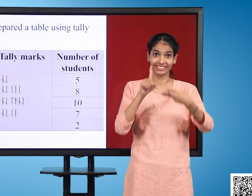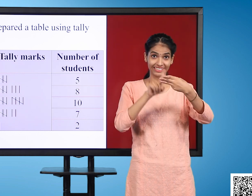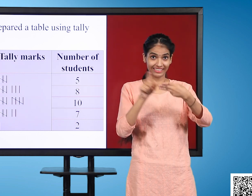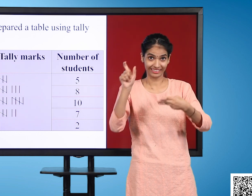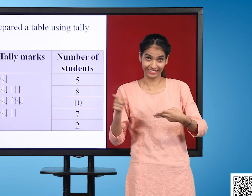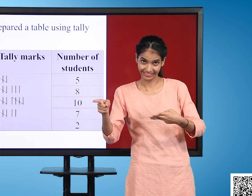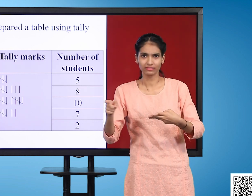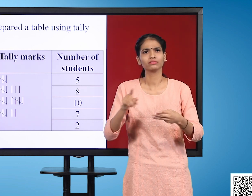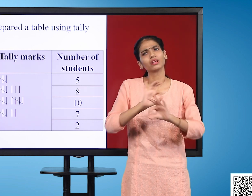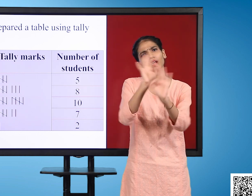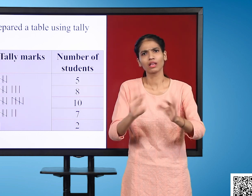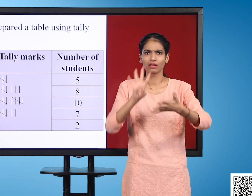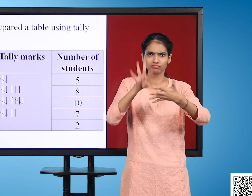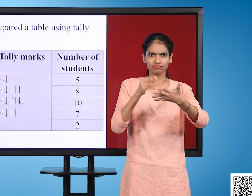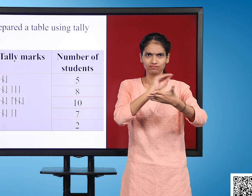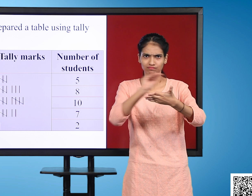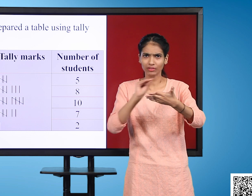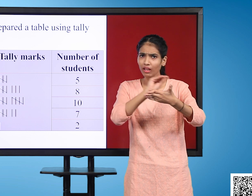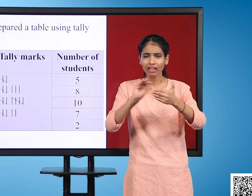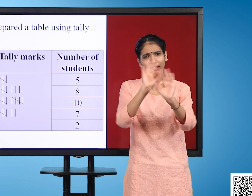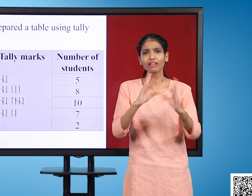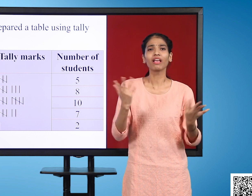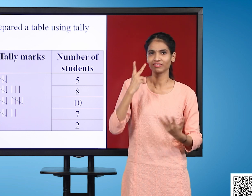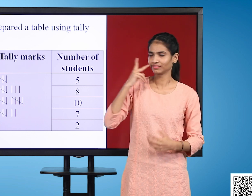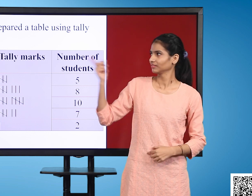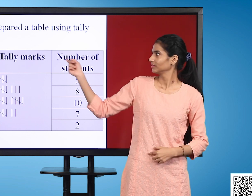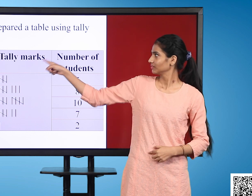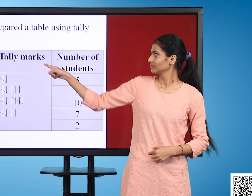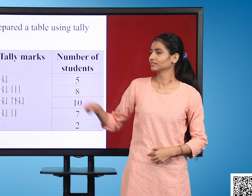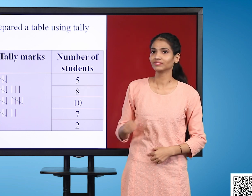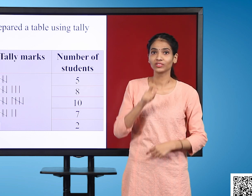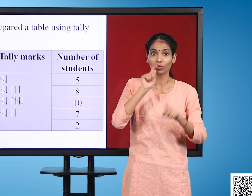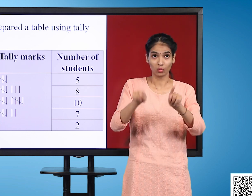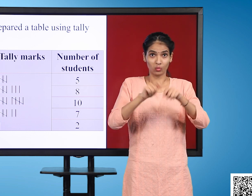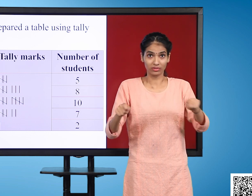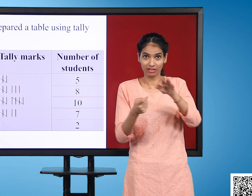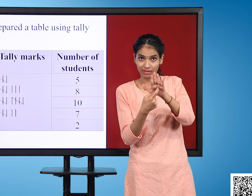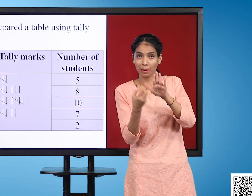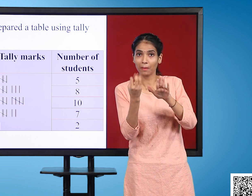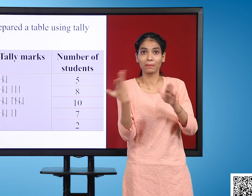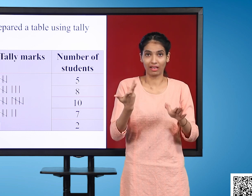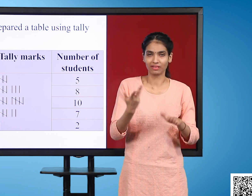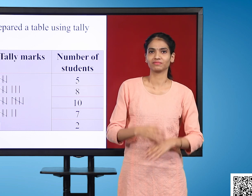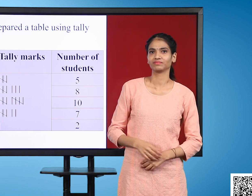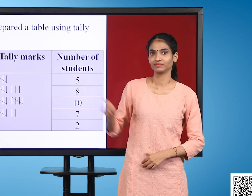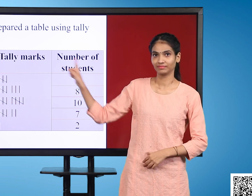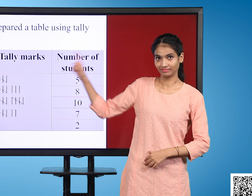Ekta prepared a table using tally marks. Column 1 shoe size, column 2 tally marks, column